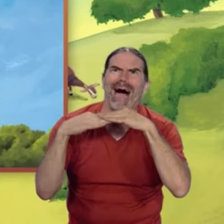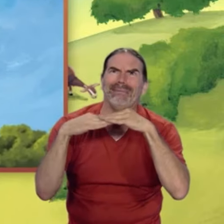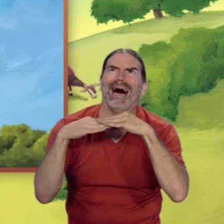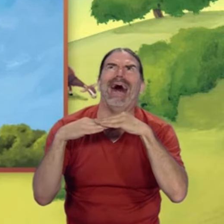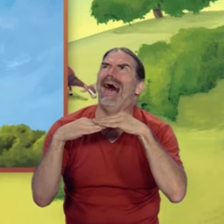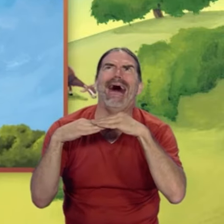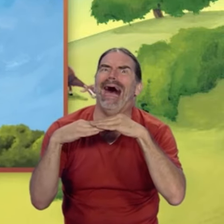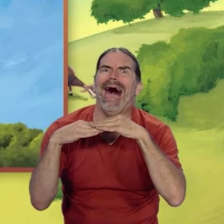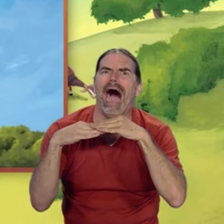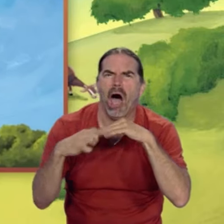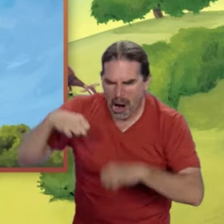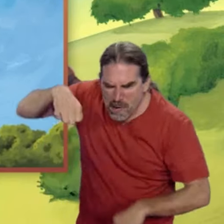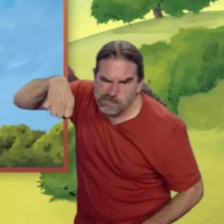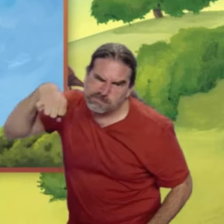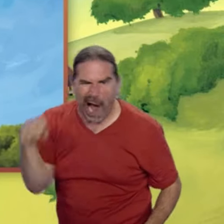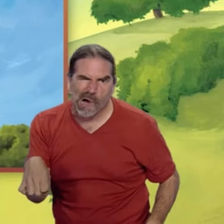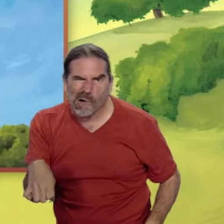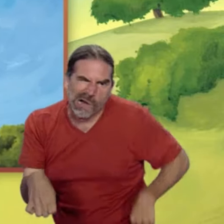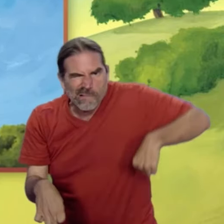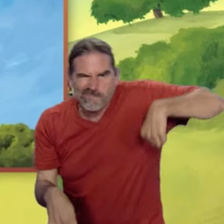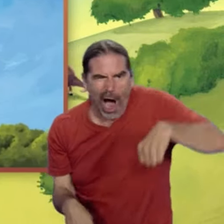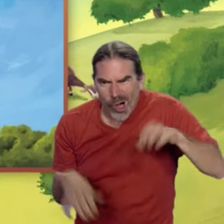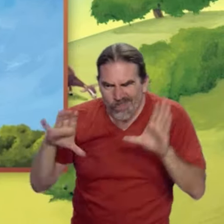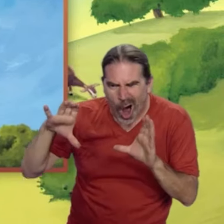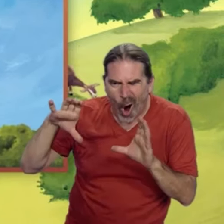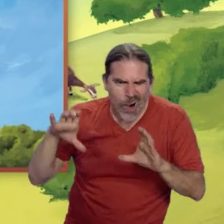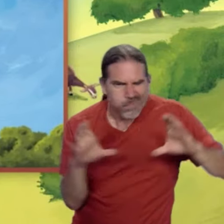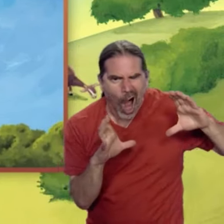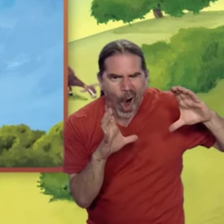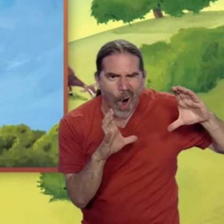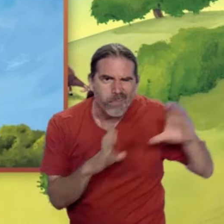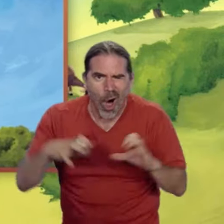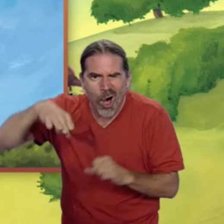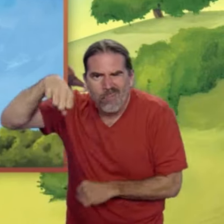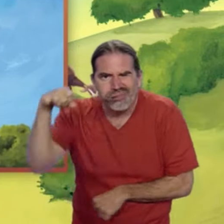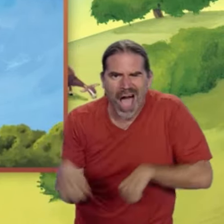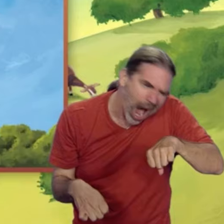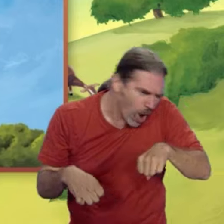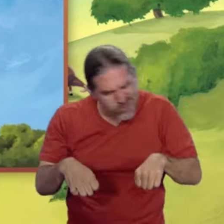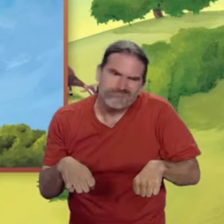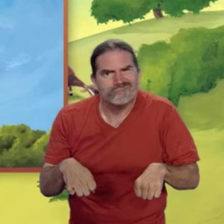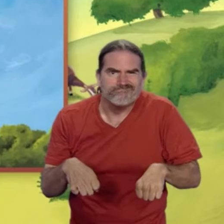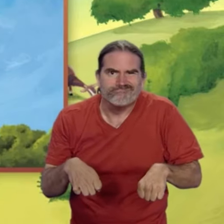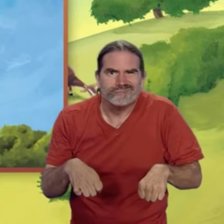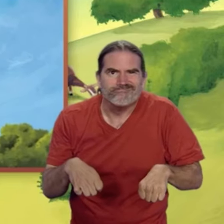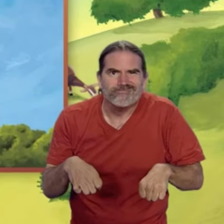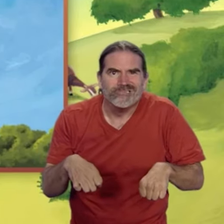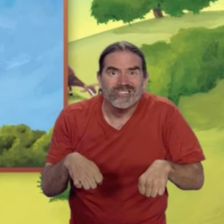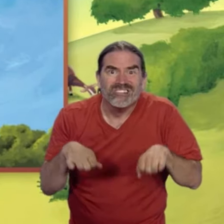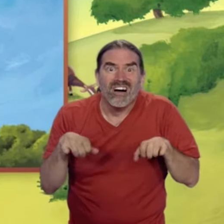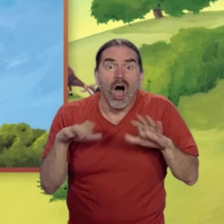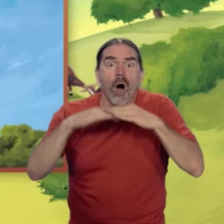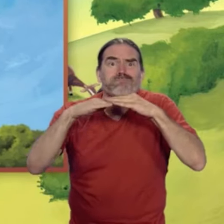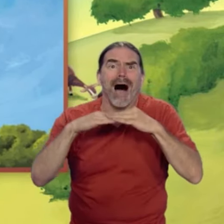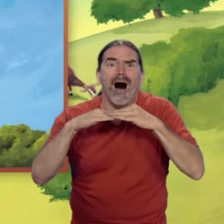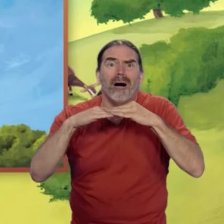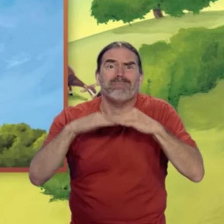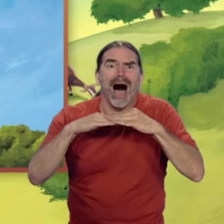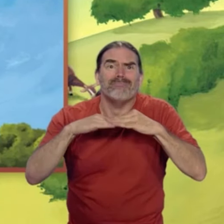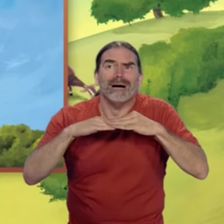trip, trap, trip. The bridge creaked and groaned under